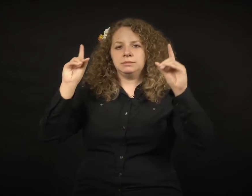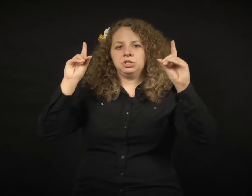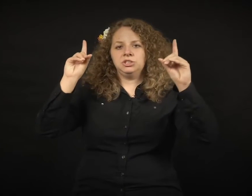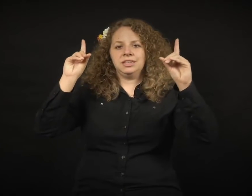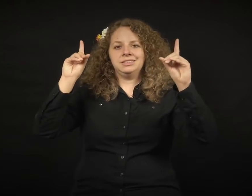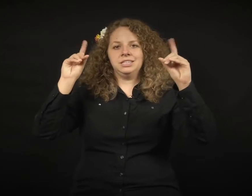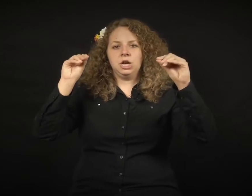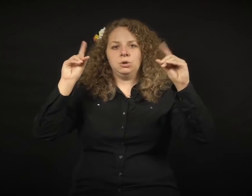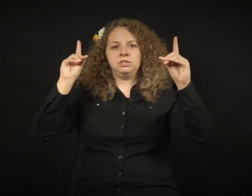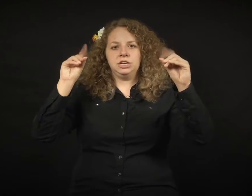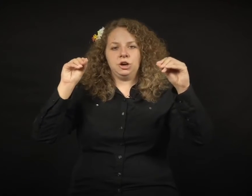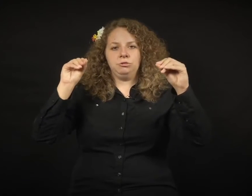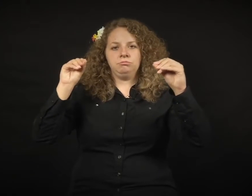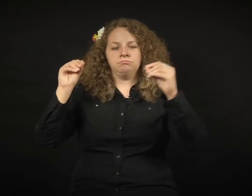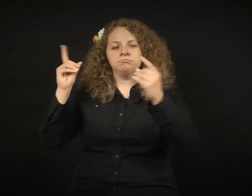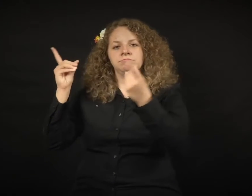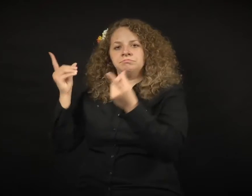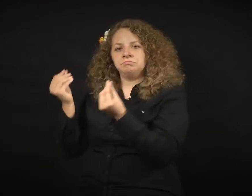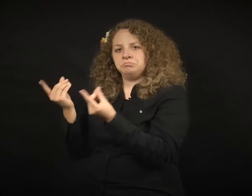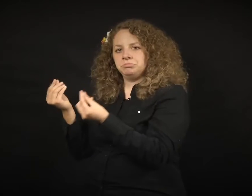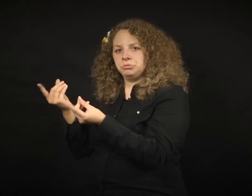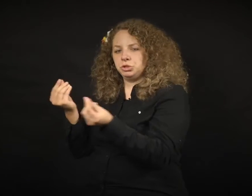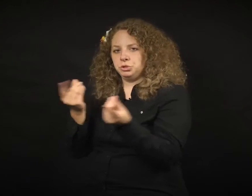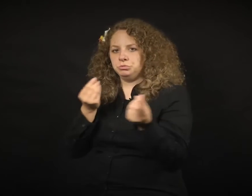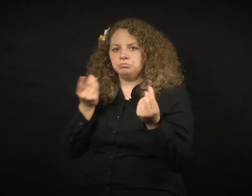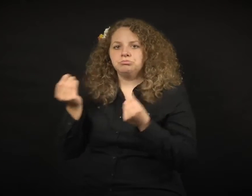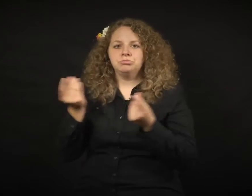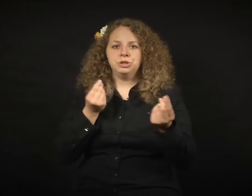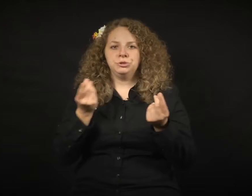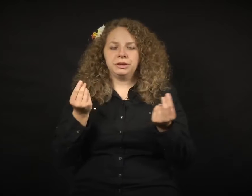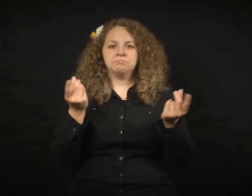Similar to like D-O, D-O. Do. What are you doing?